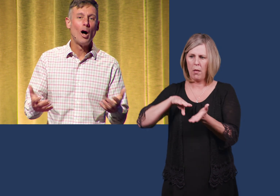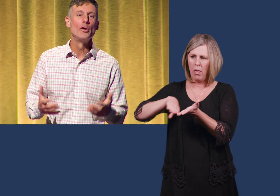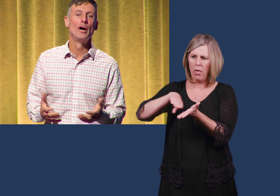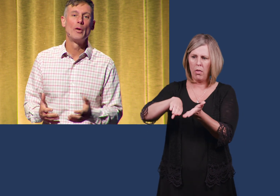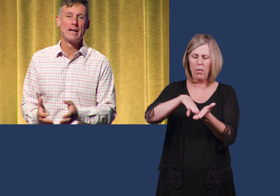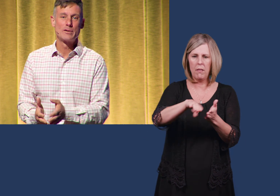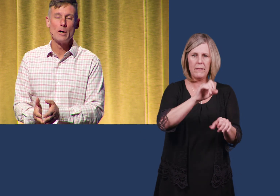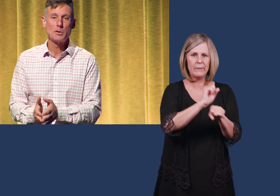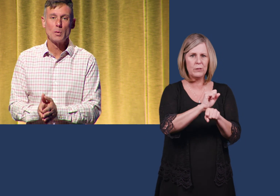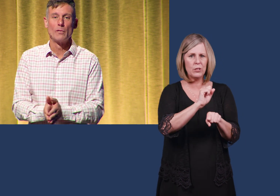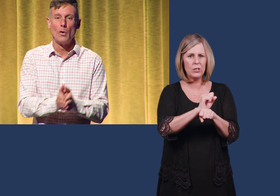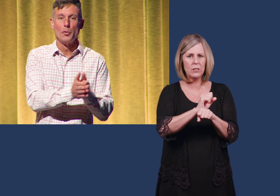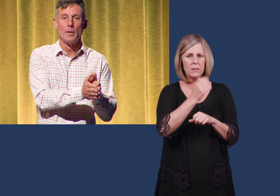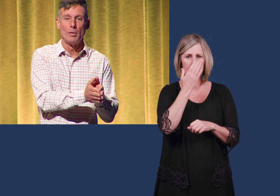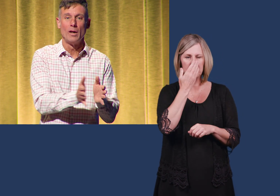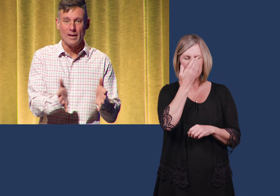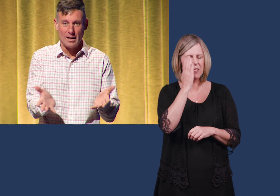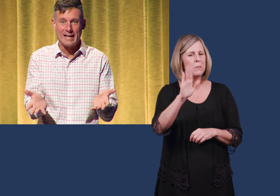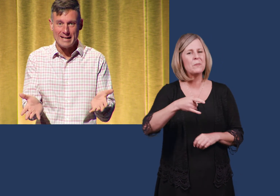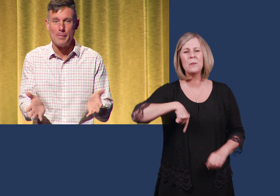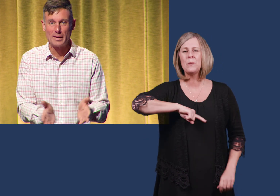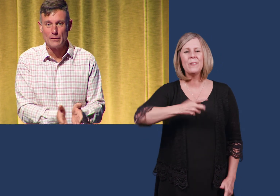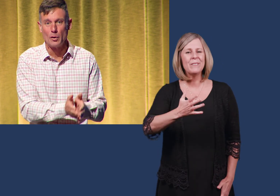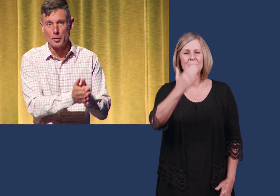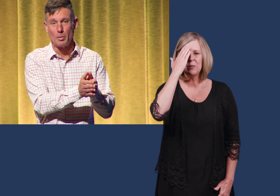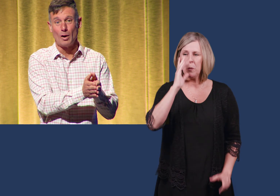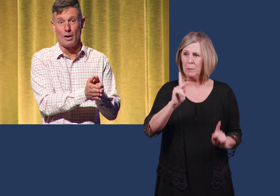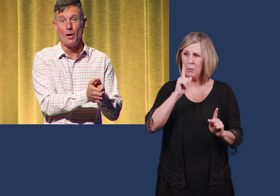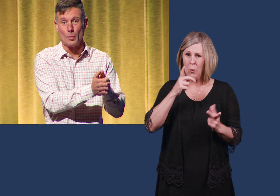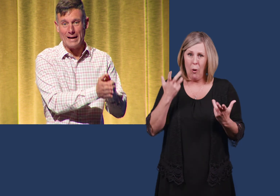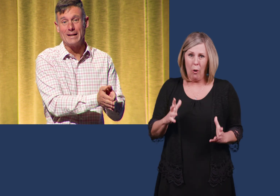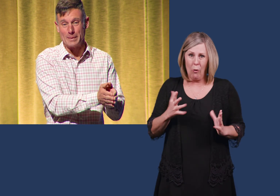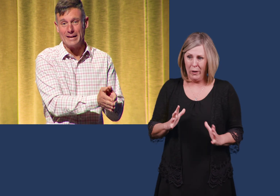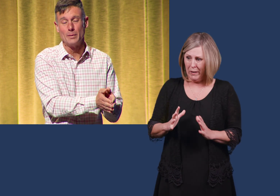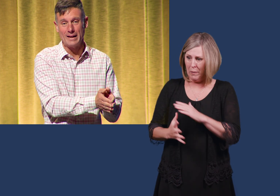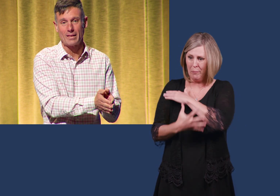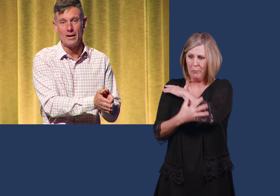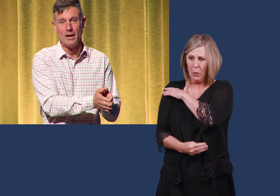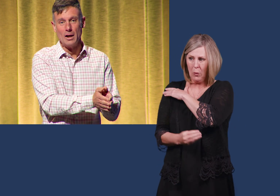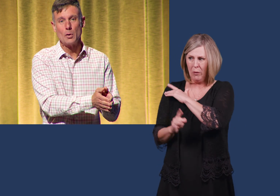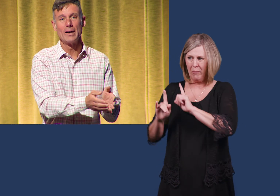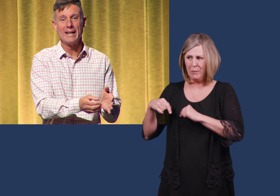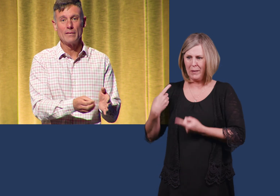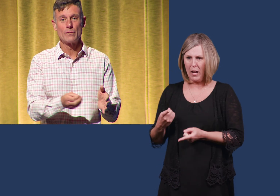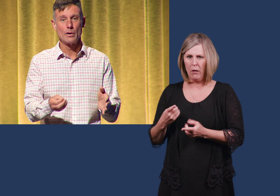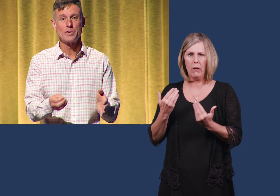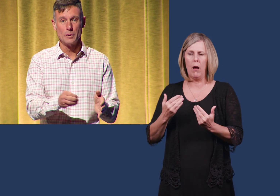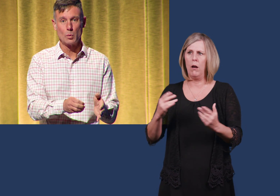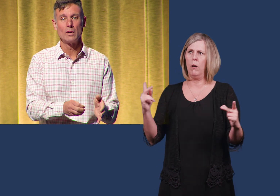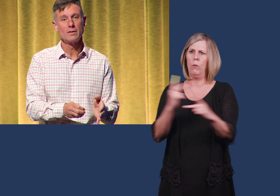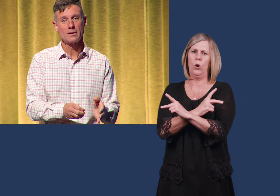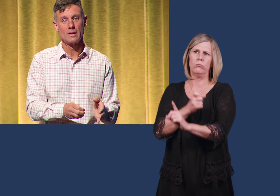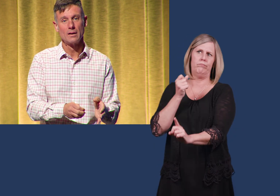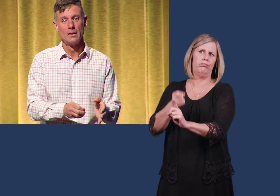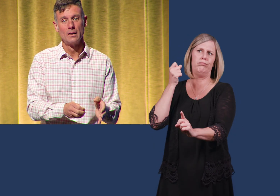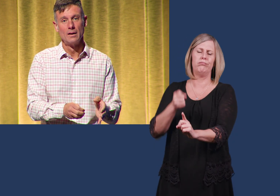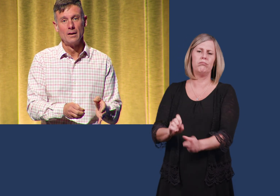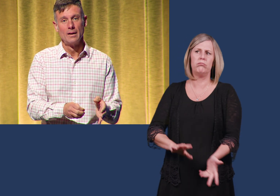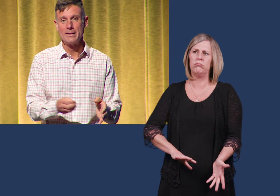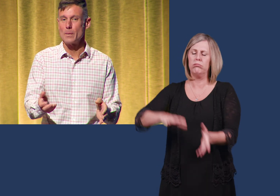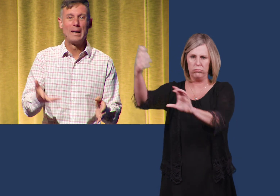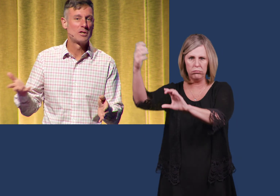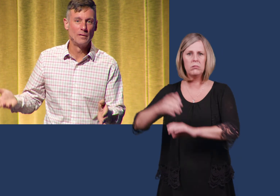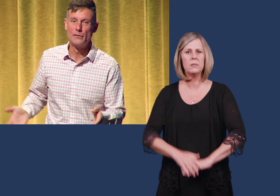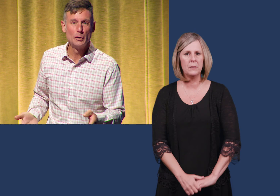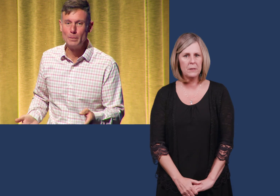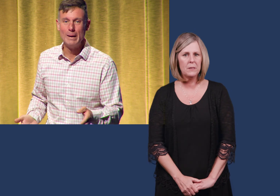course, we all know that it's those who are vulnerable, economically vulnerable already to begin with, who are hit first and worst.